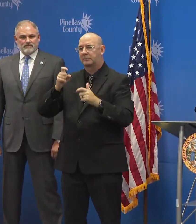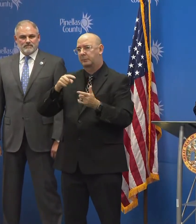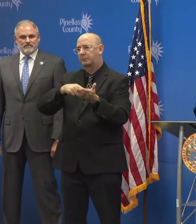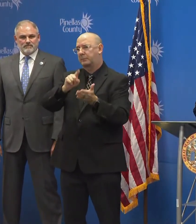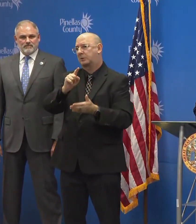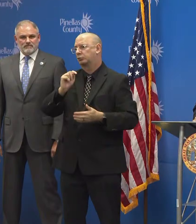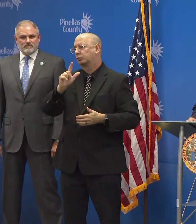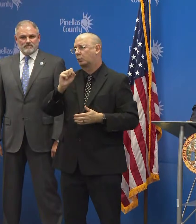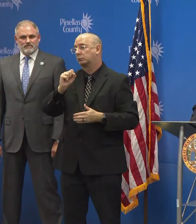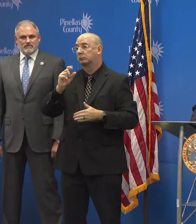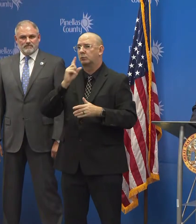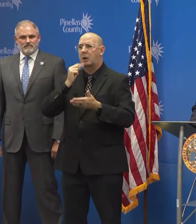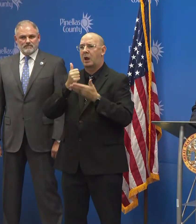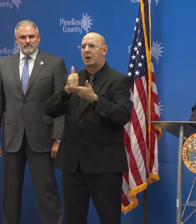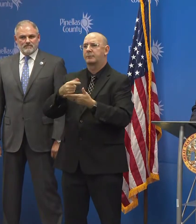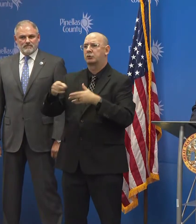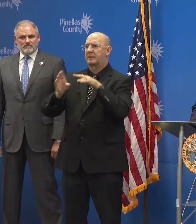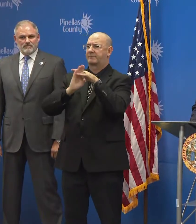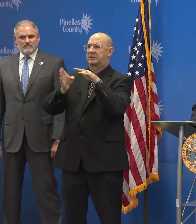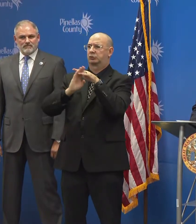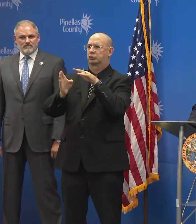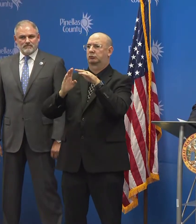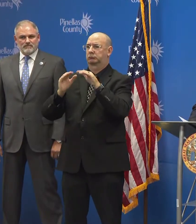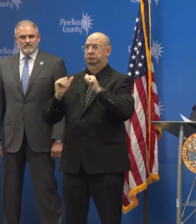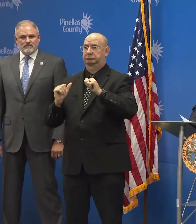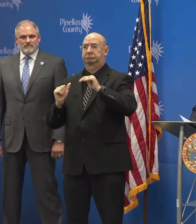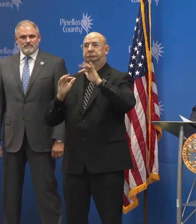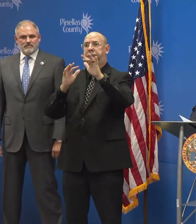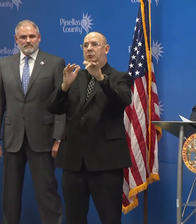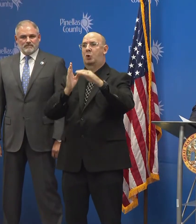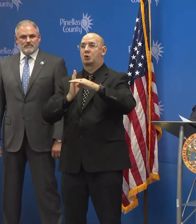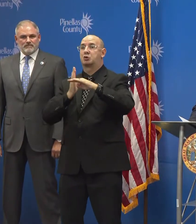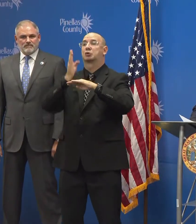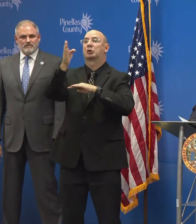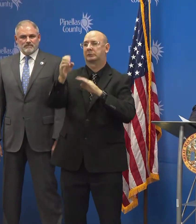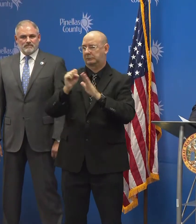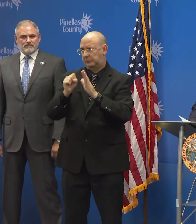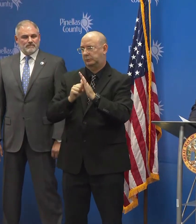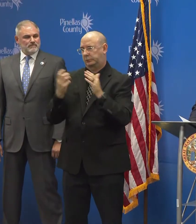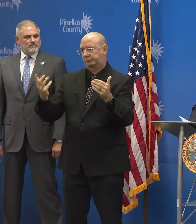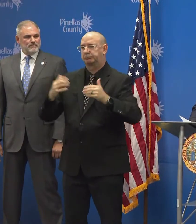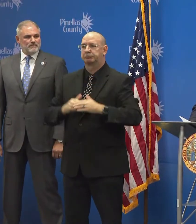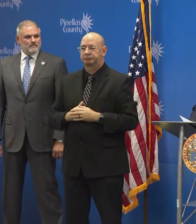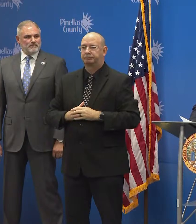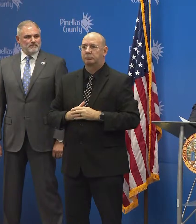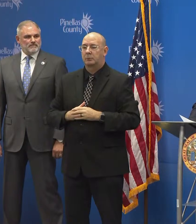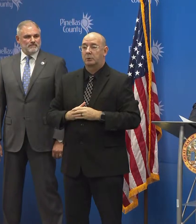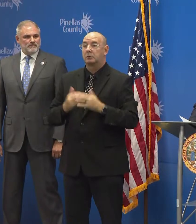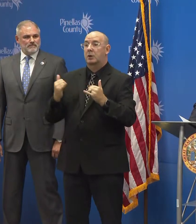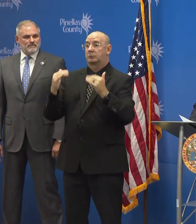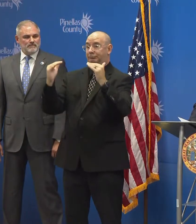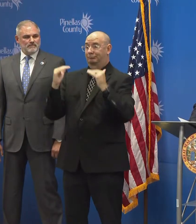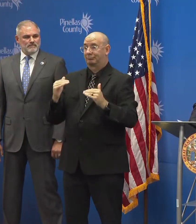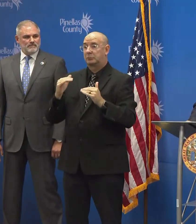evacuating into other parts of the state of Florida. And we also have school districts that